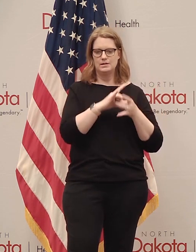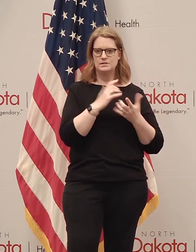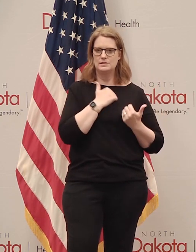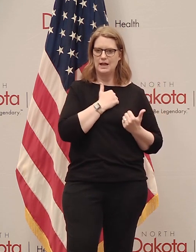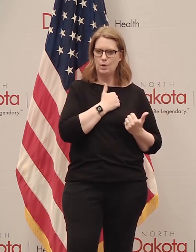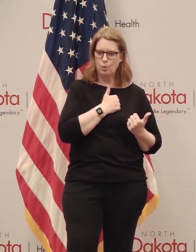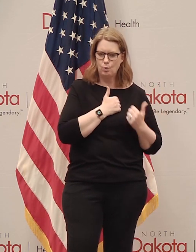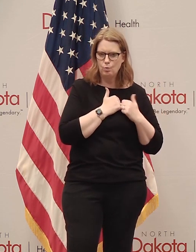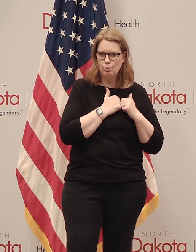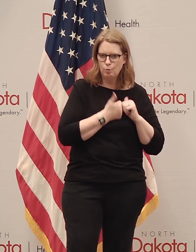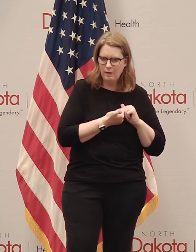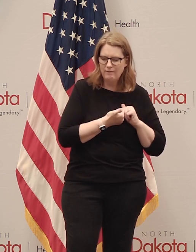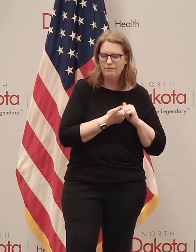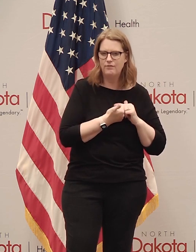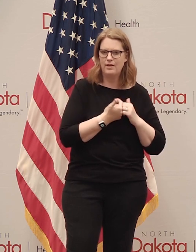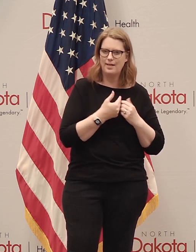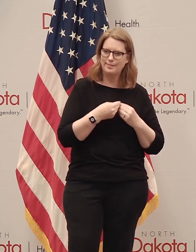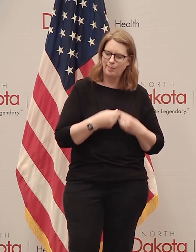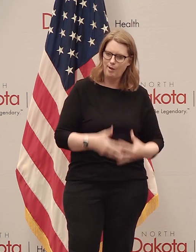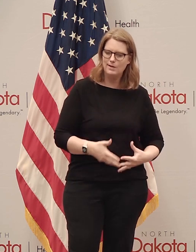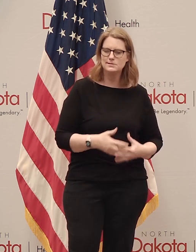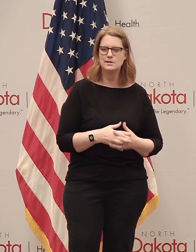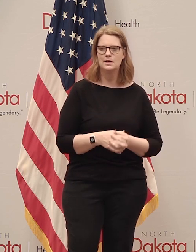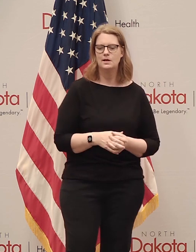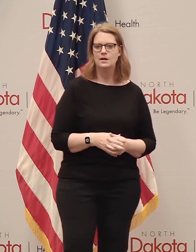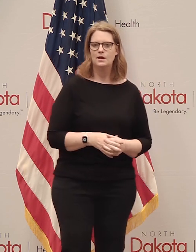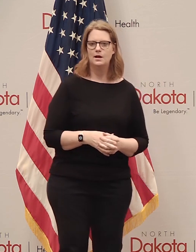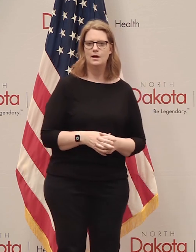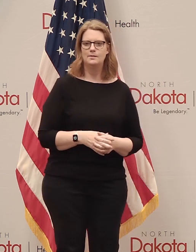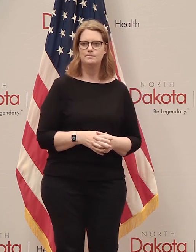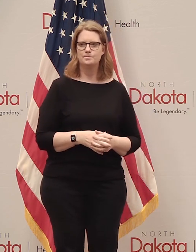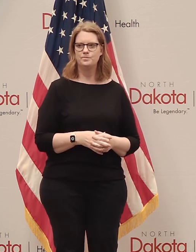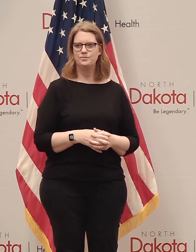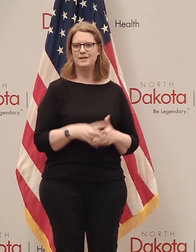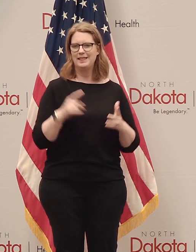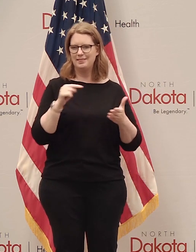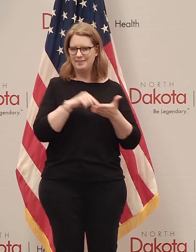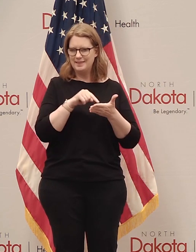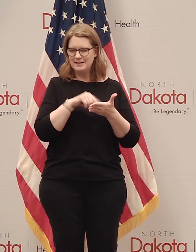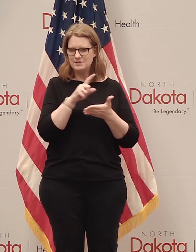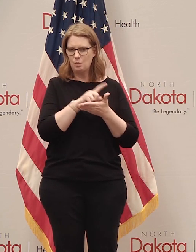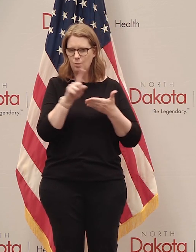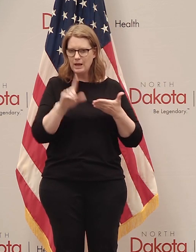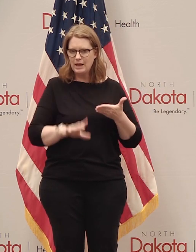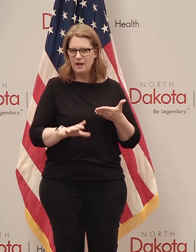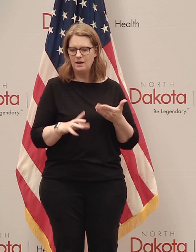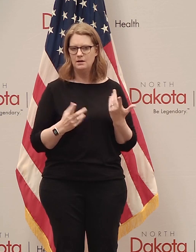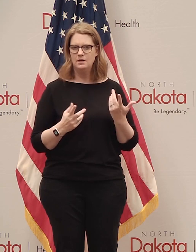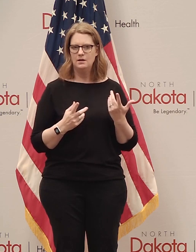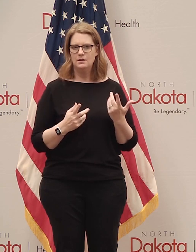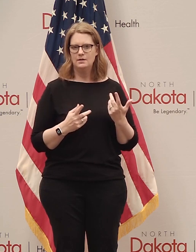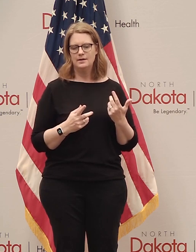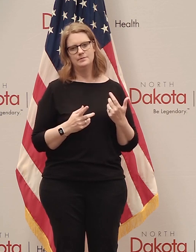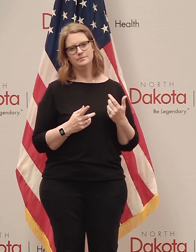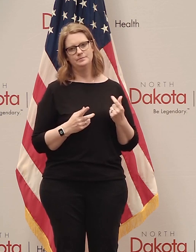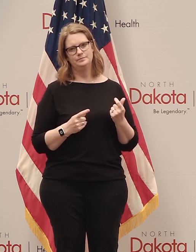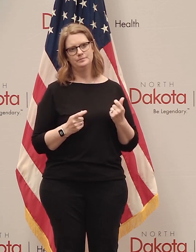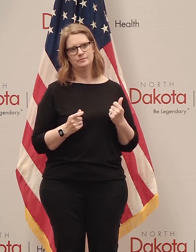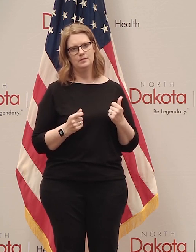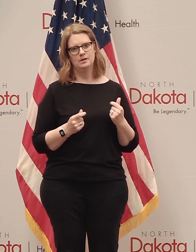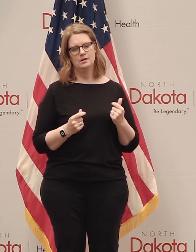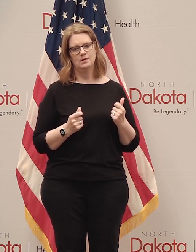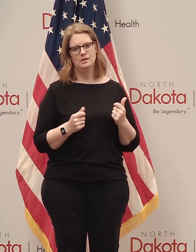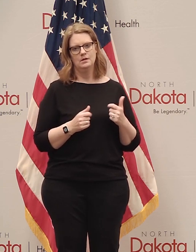and loss. And we know that this weekend, when we're honoring not only those that